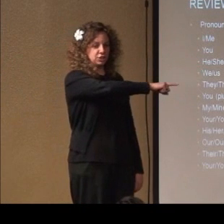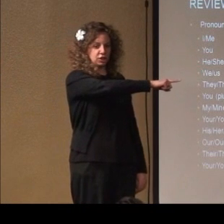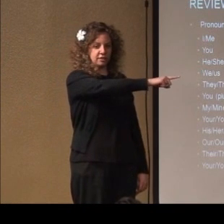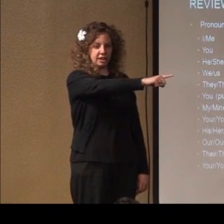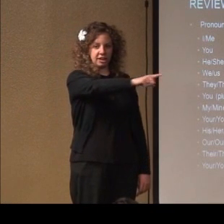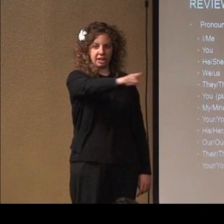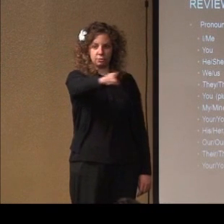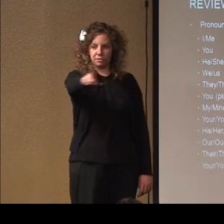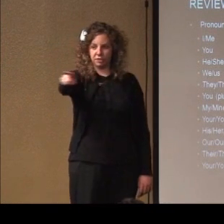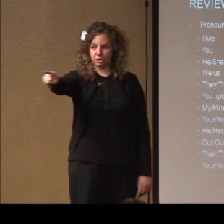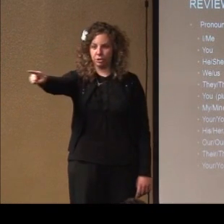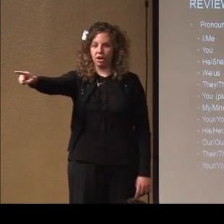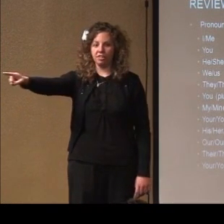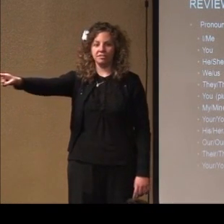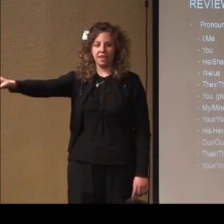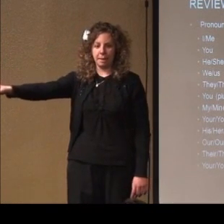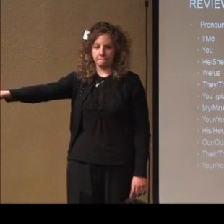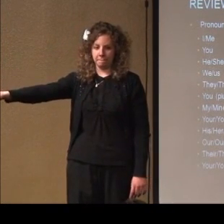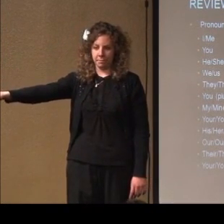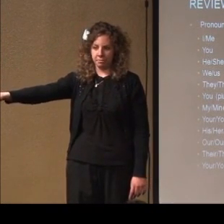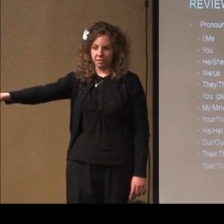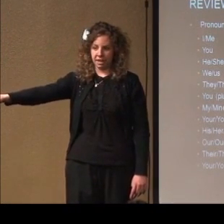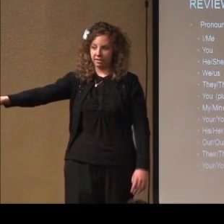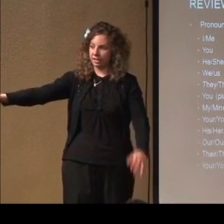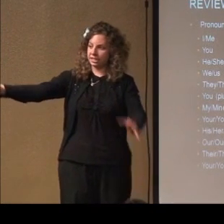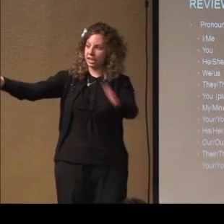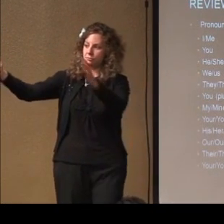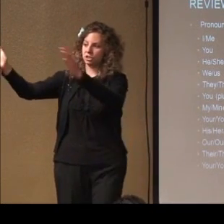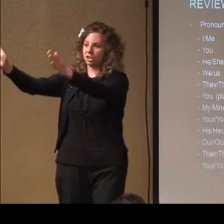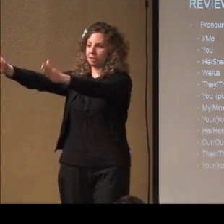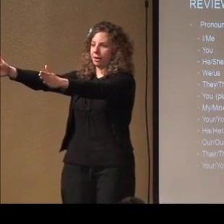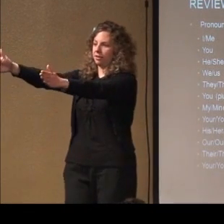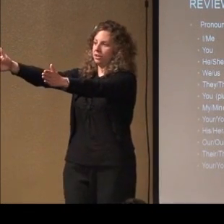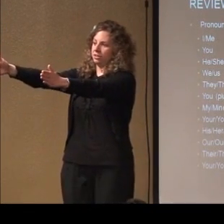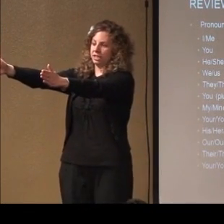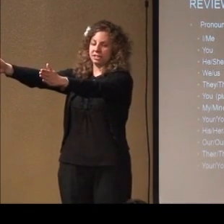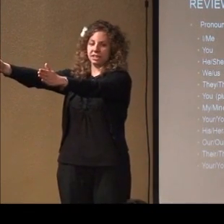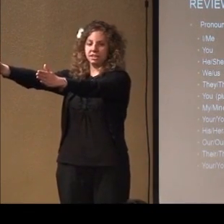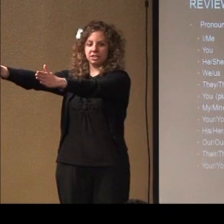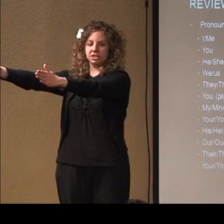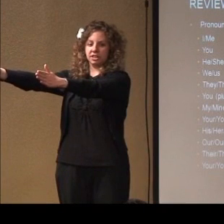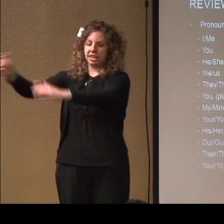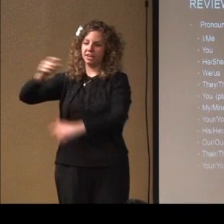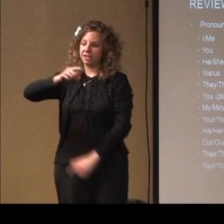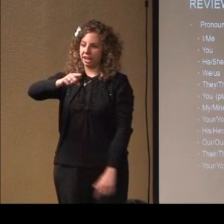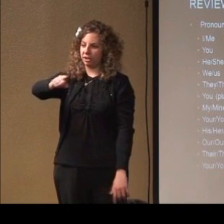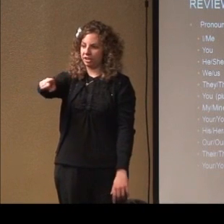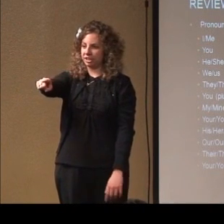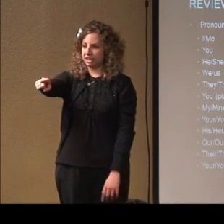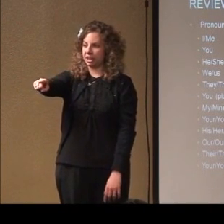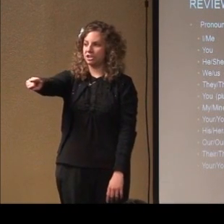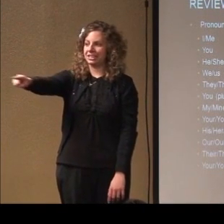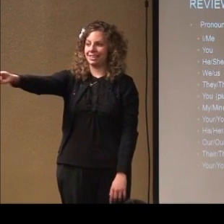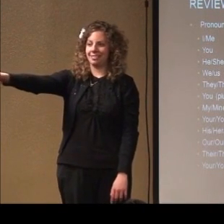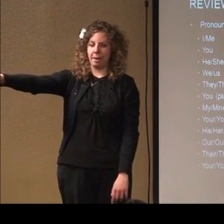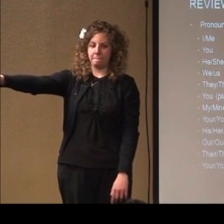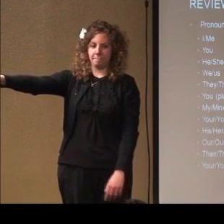start over here and I could refer to all of them. Okay? Let's say I'm just talking about these ladies that are sitting here, then I can be like this and I can just say them.